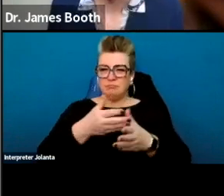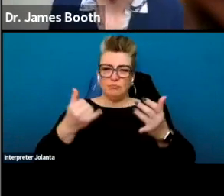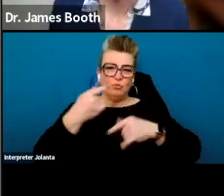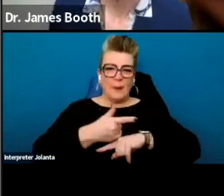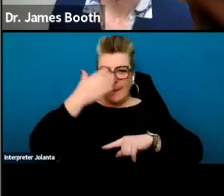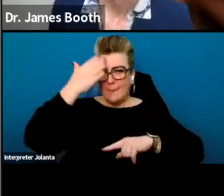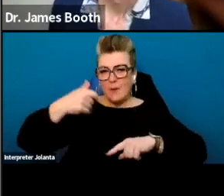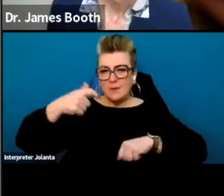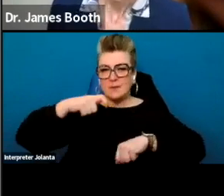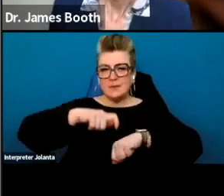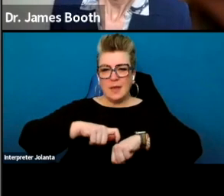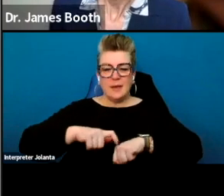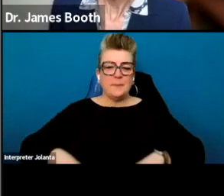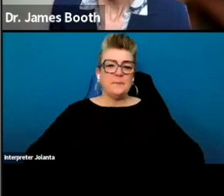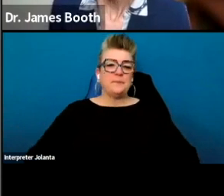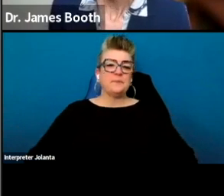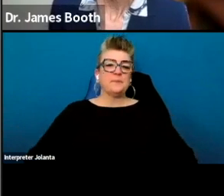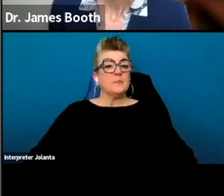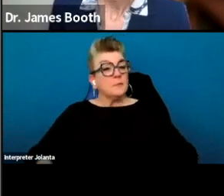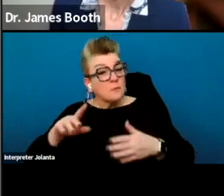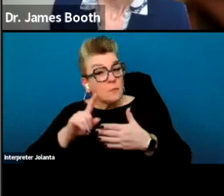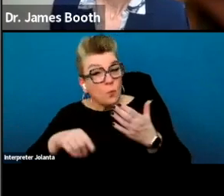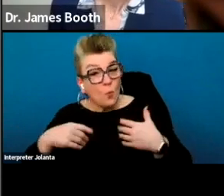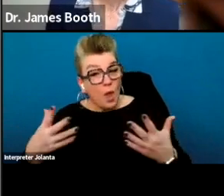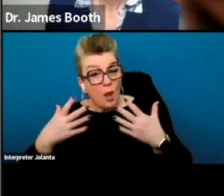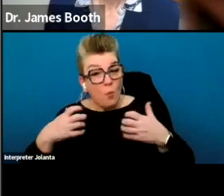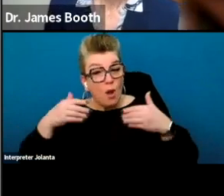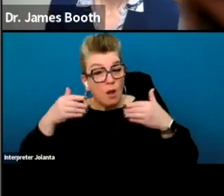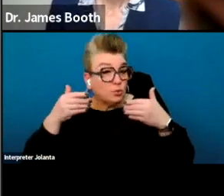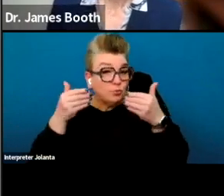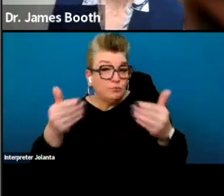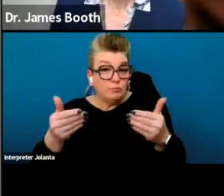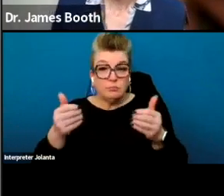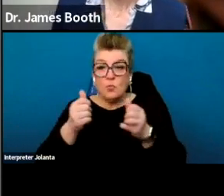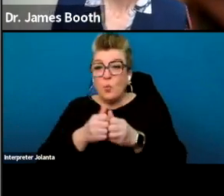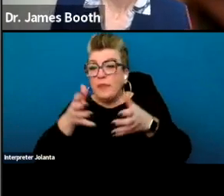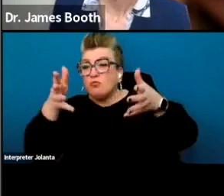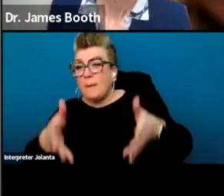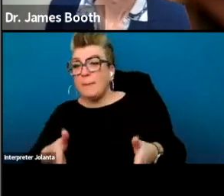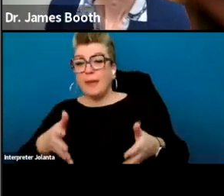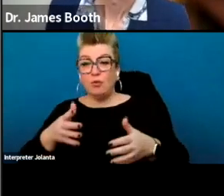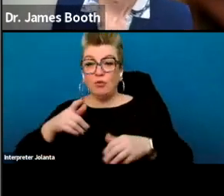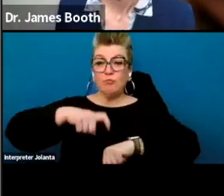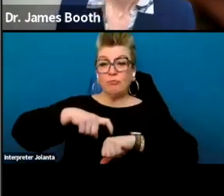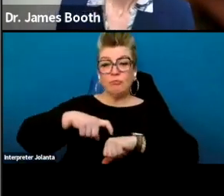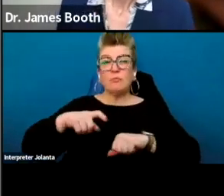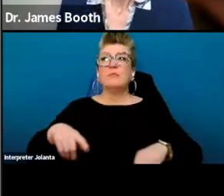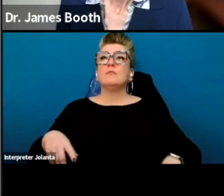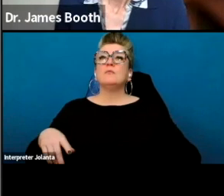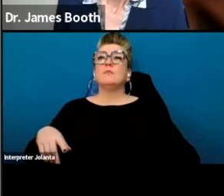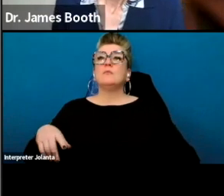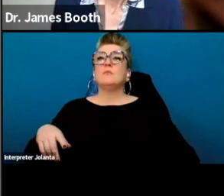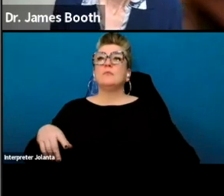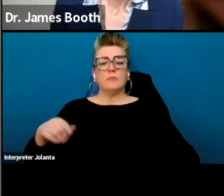of time. What I'd like to do in the remainder of this section of the lecture